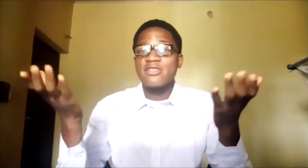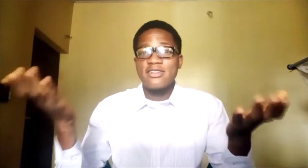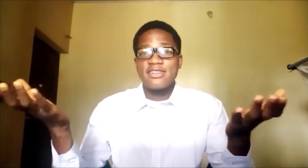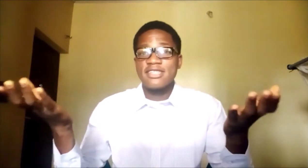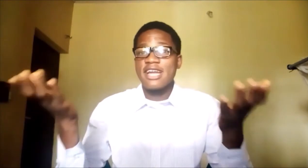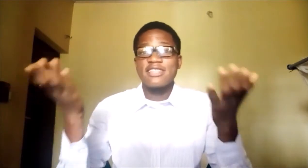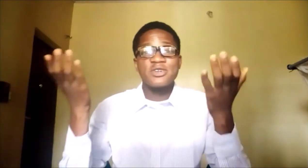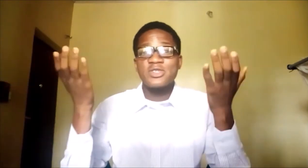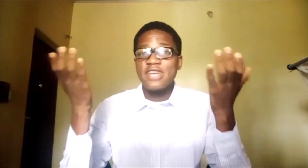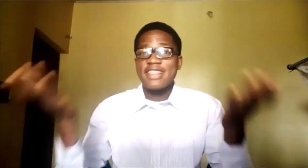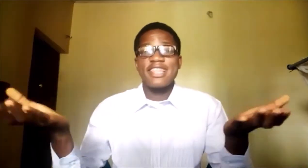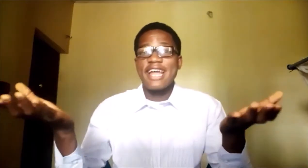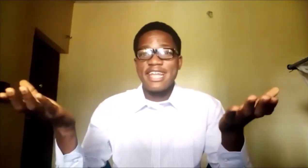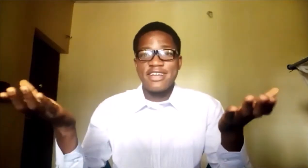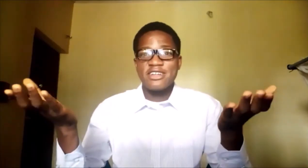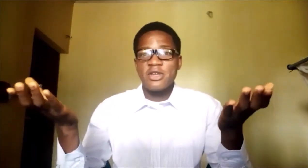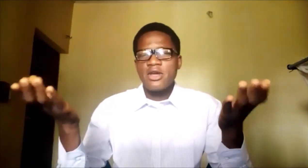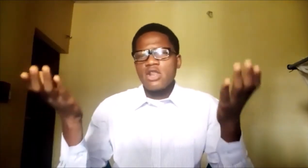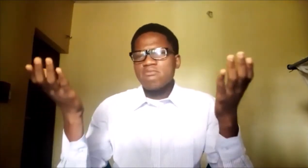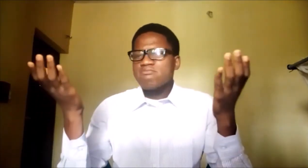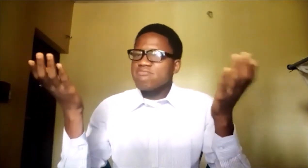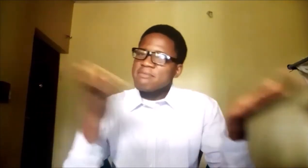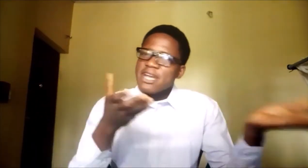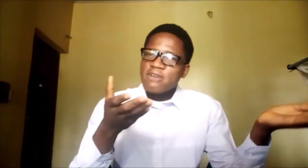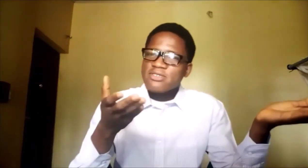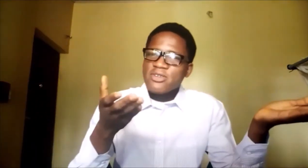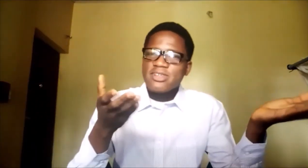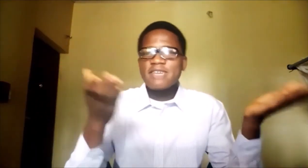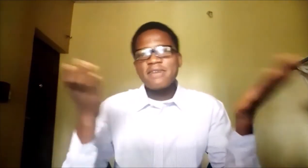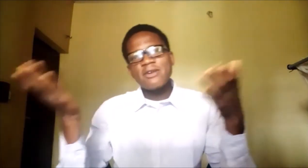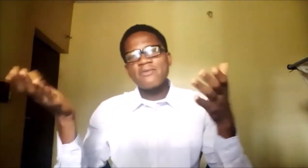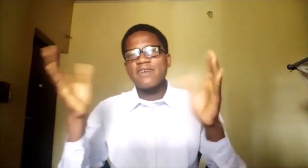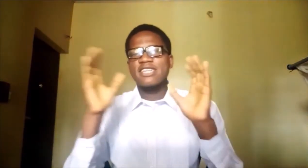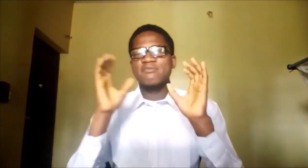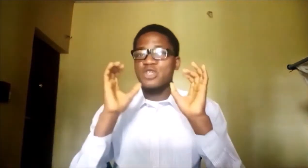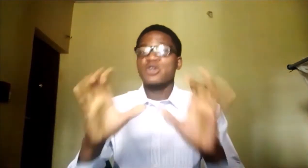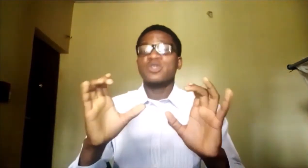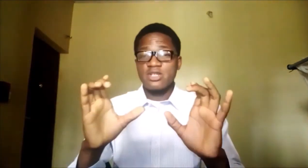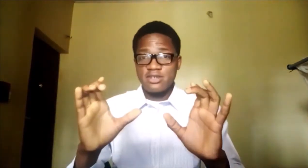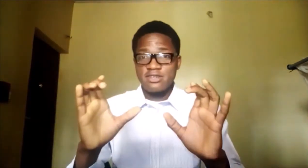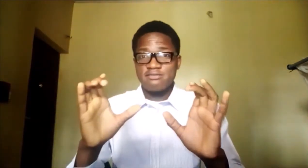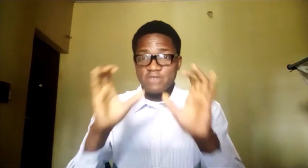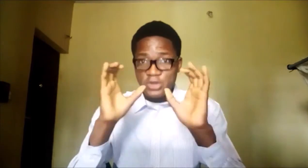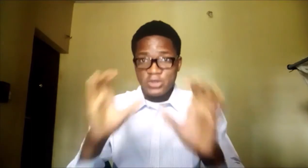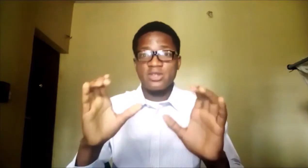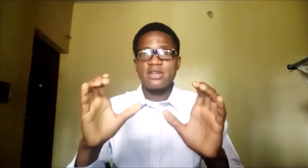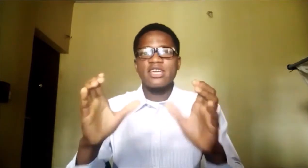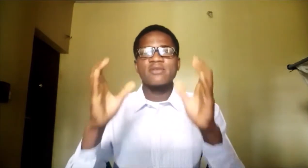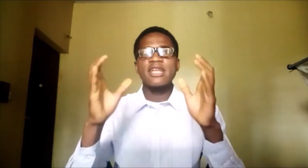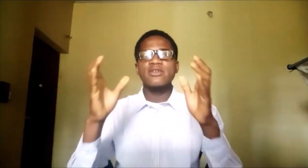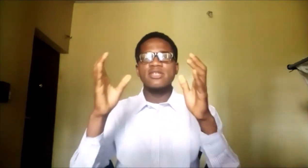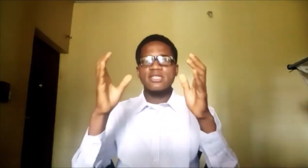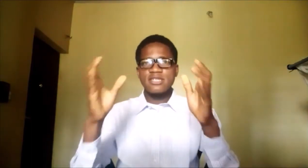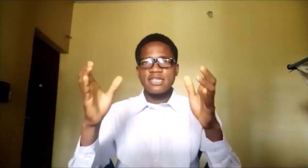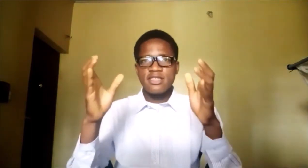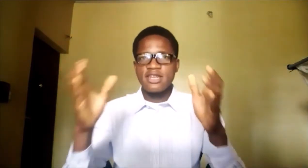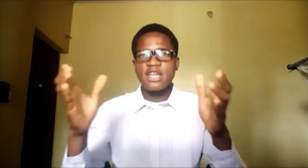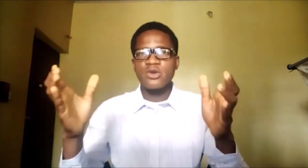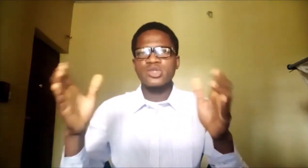it, and it's going to enter that head. It might come slowly, it might come fast, but you're going to learn it. You're going to learn it, especially during this three-day course. So there's no